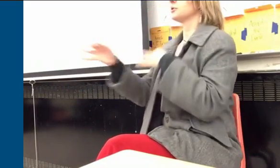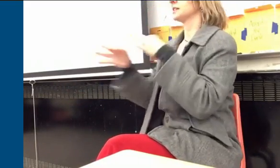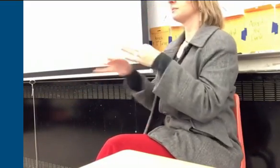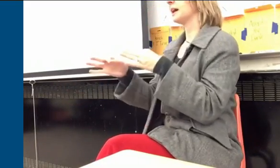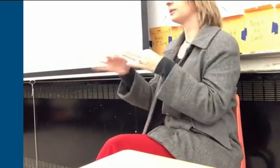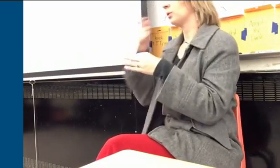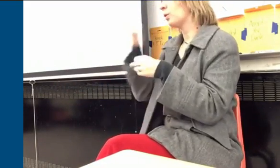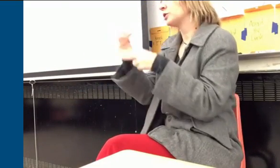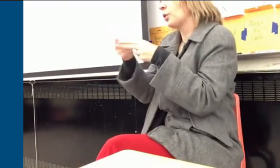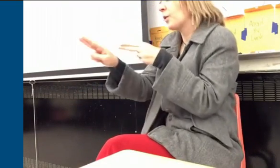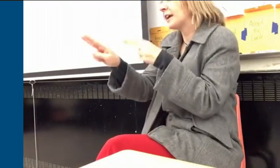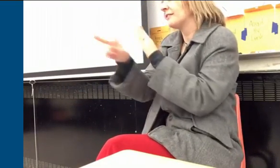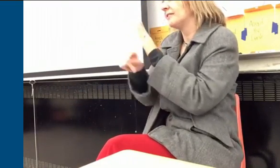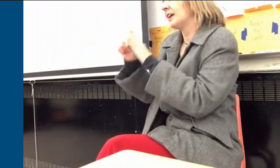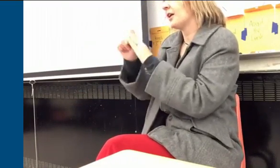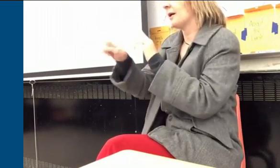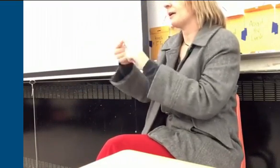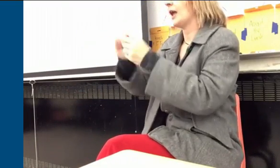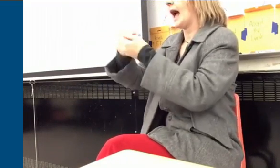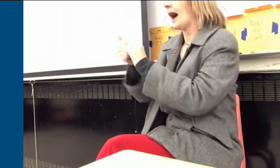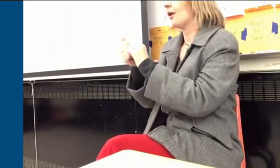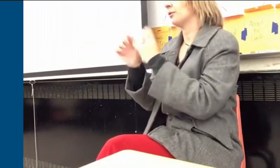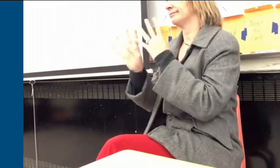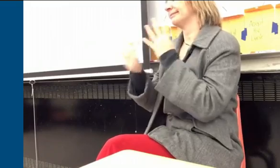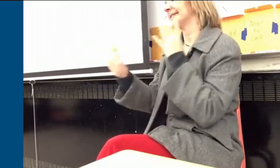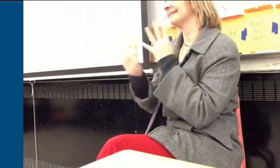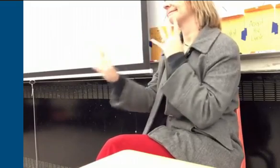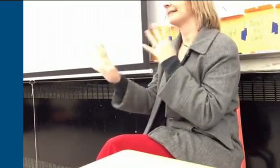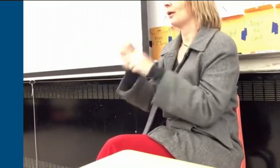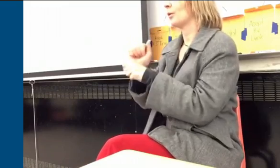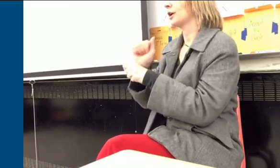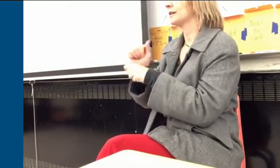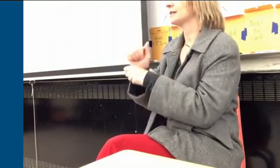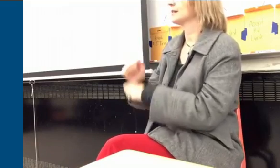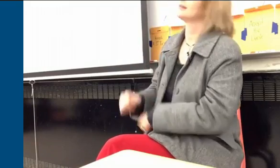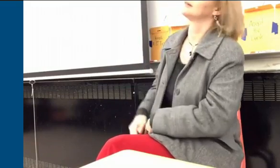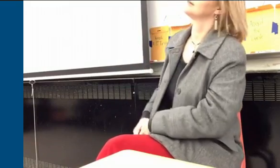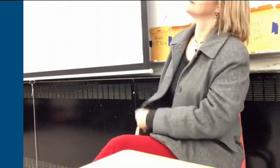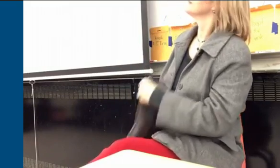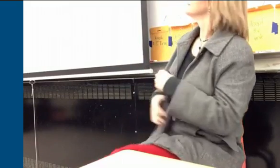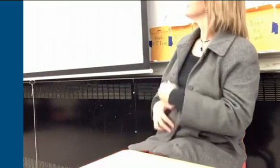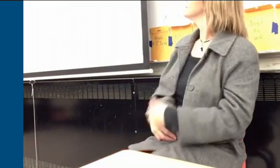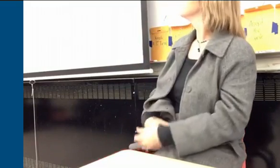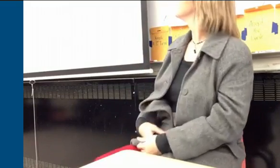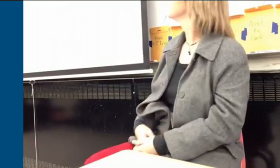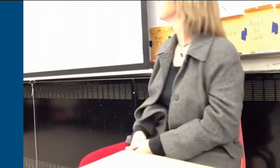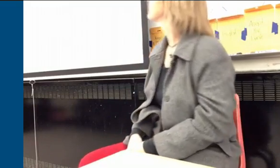quick clip on how an assembly line works. So one of you guys turn off the lights for me.